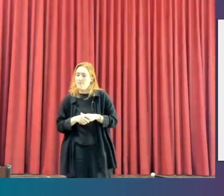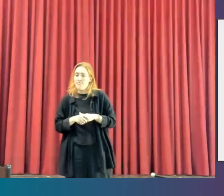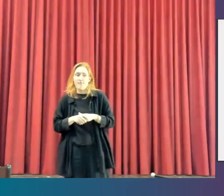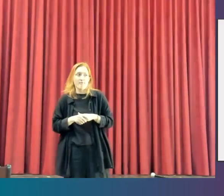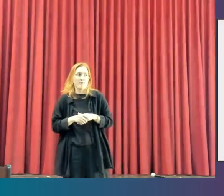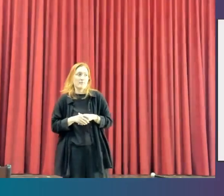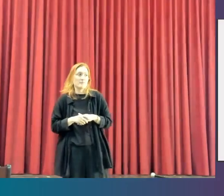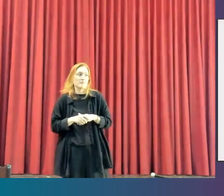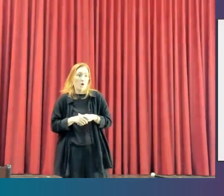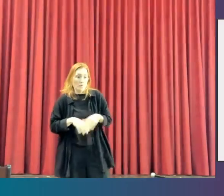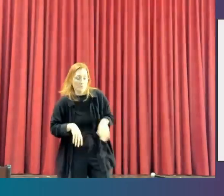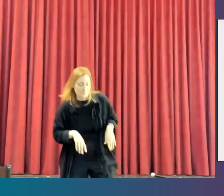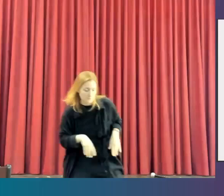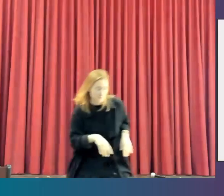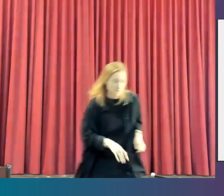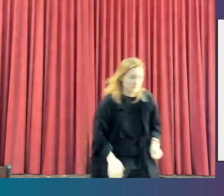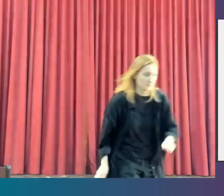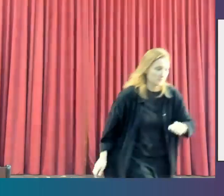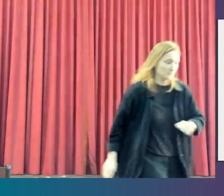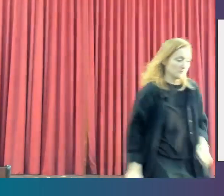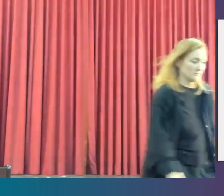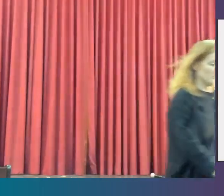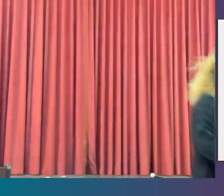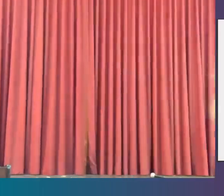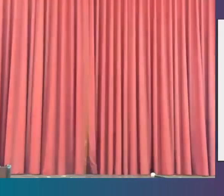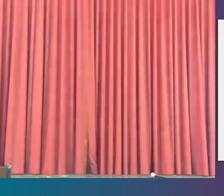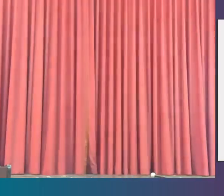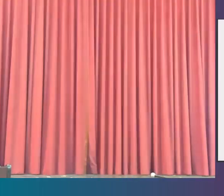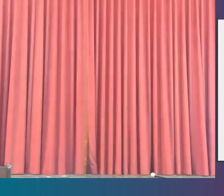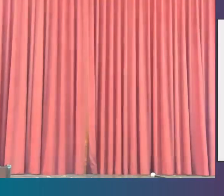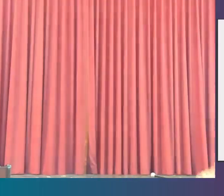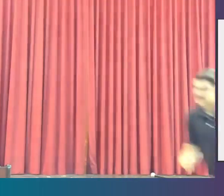So I just want to provide some information